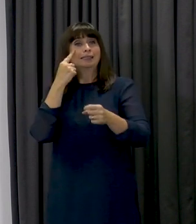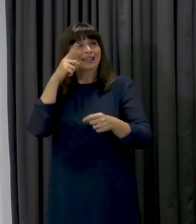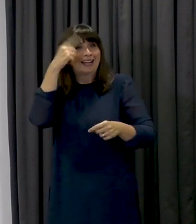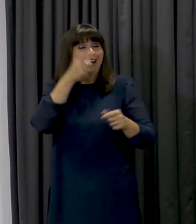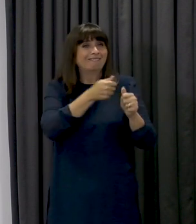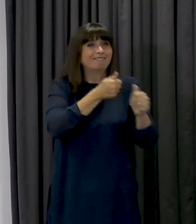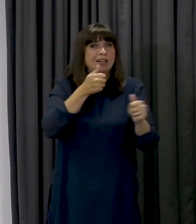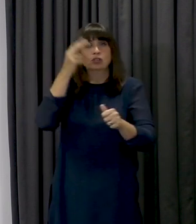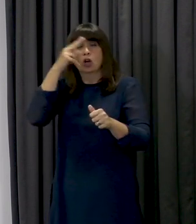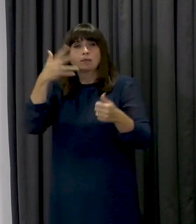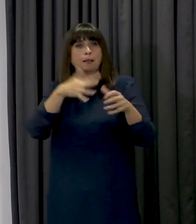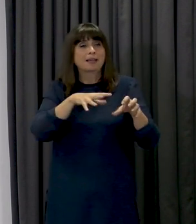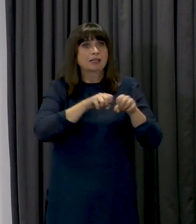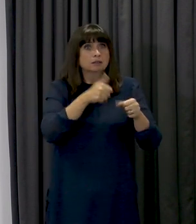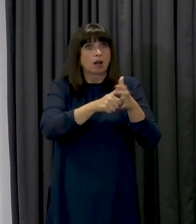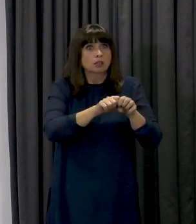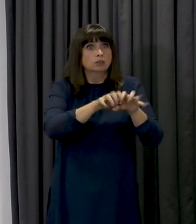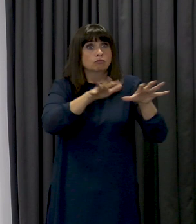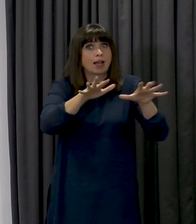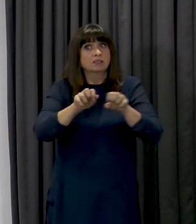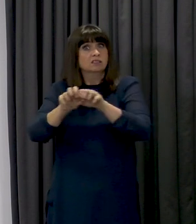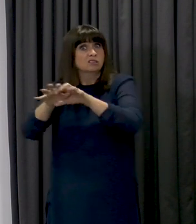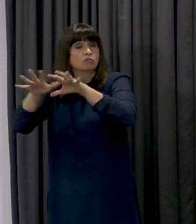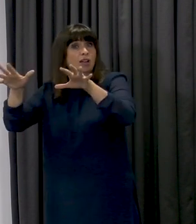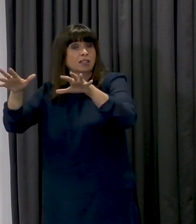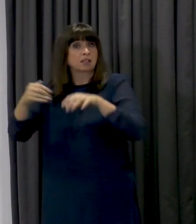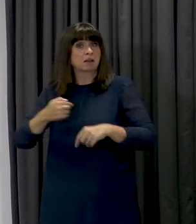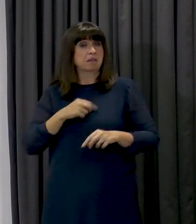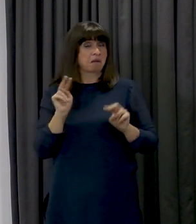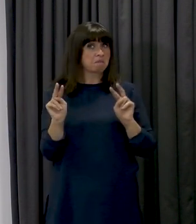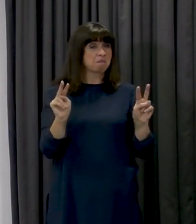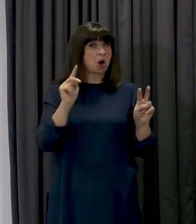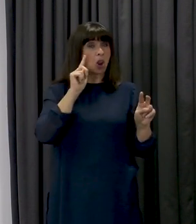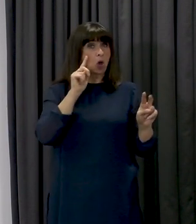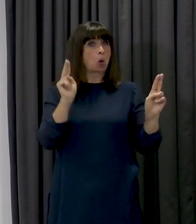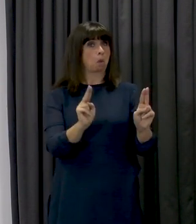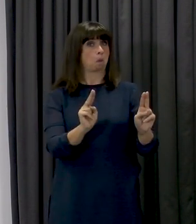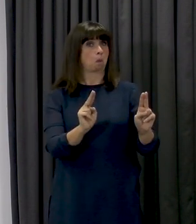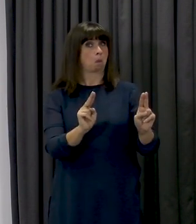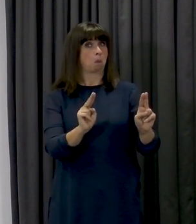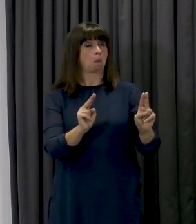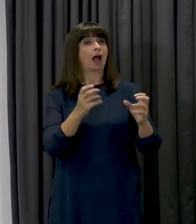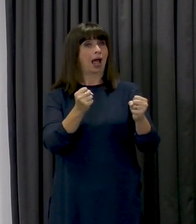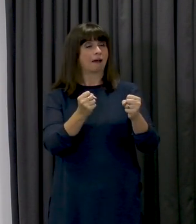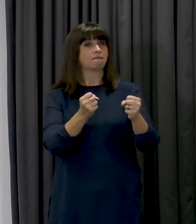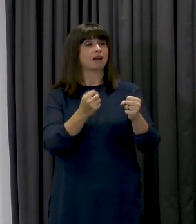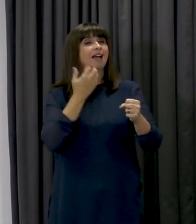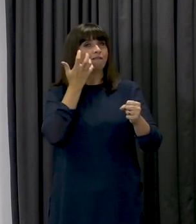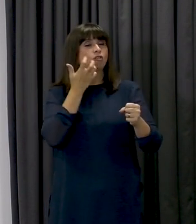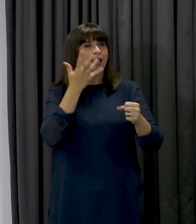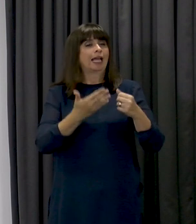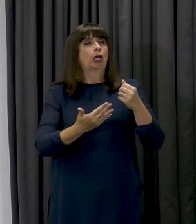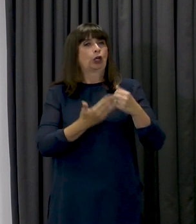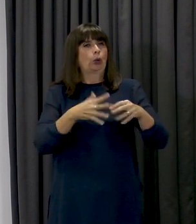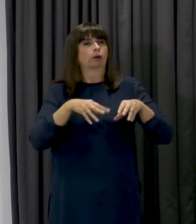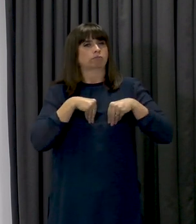sites. At the moment, the evidence is, I think, that things are stable. There are more cases each day,